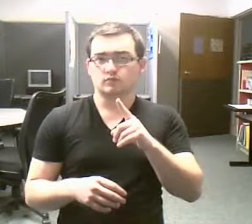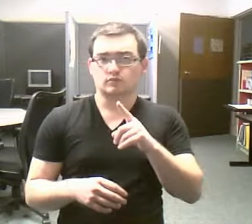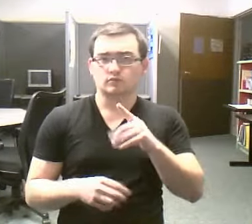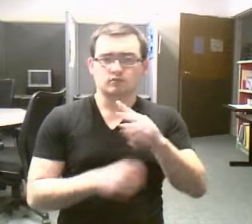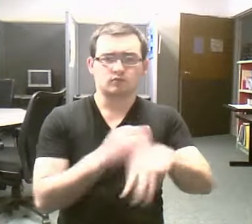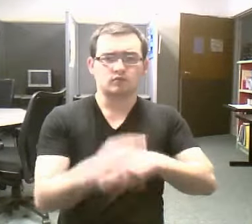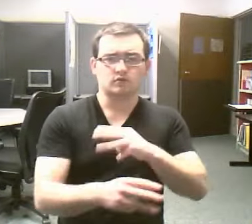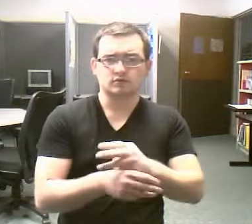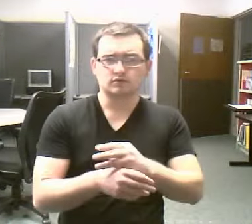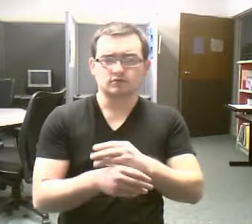number